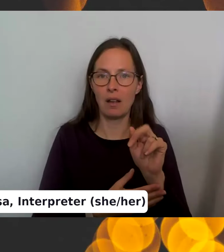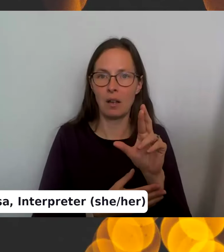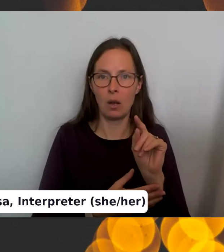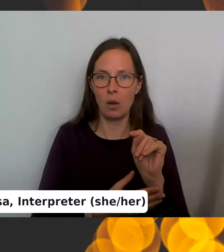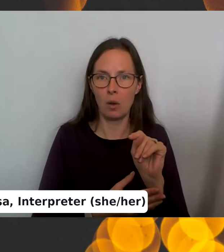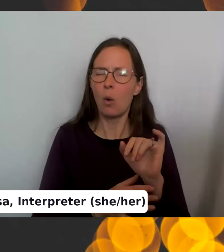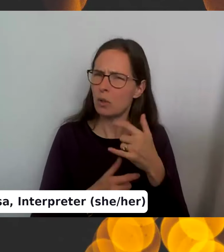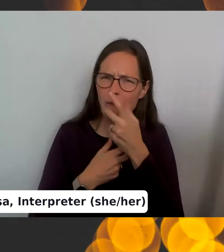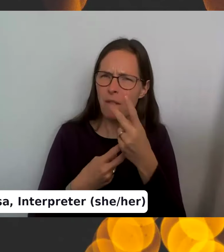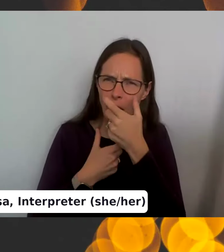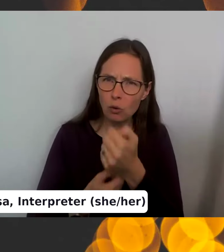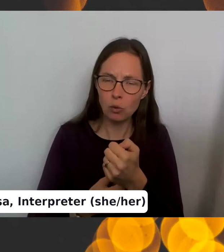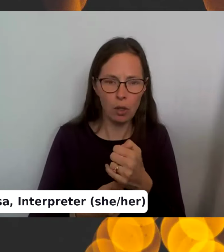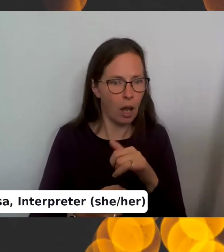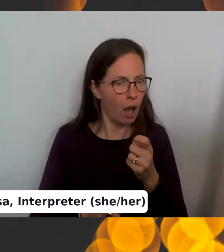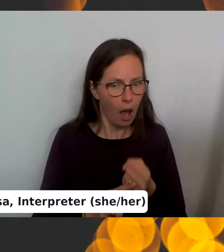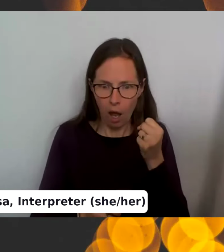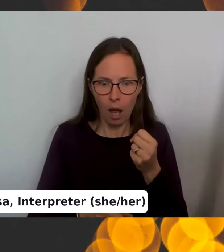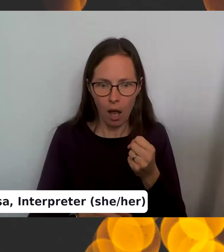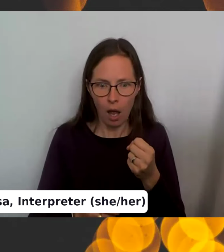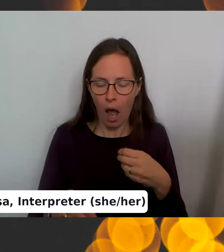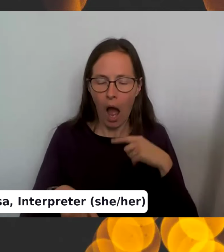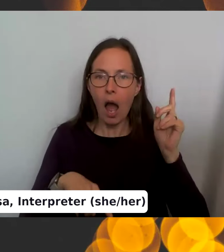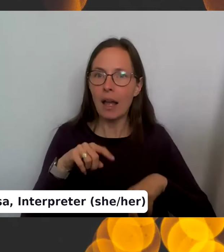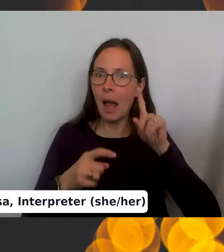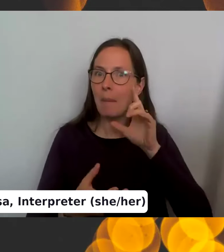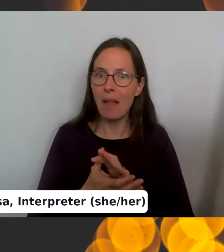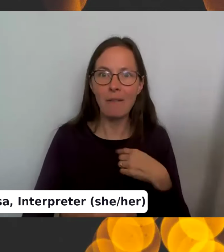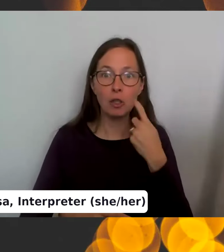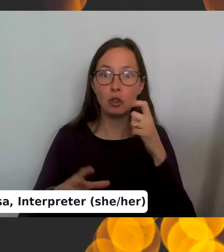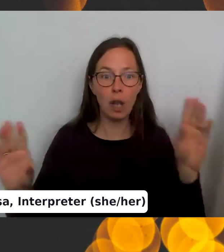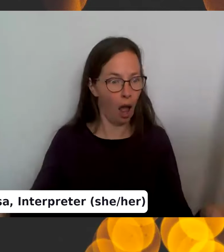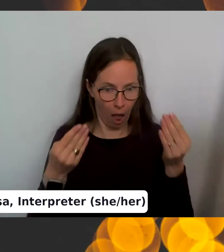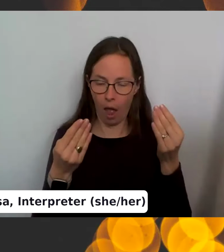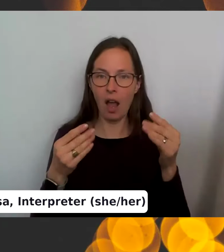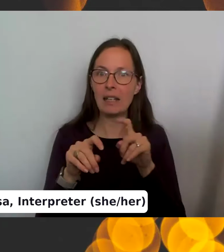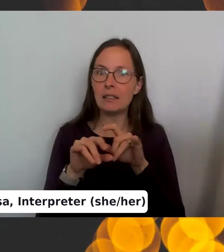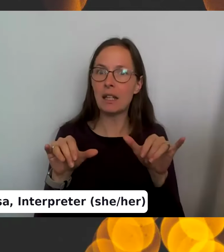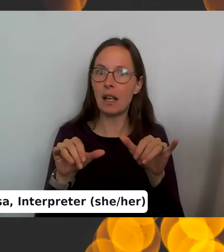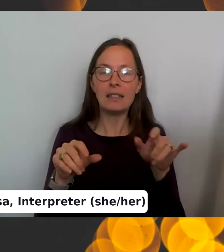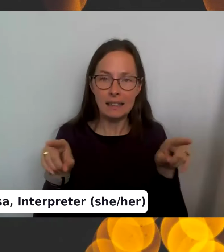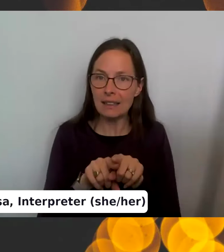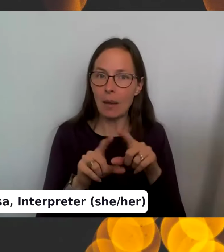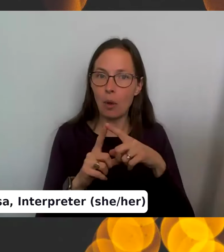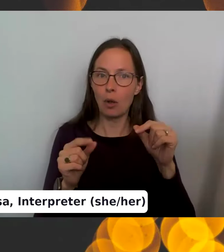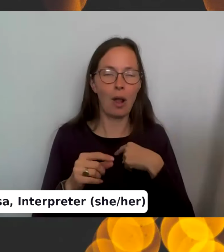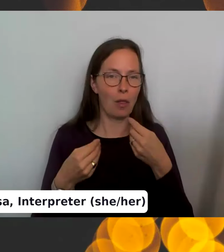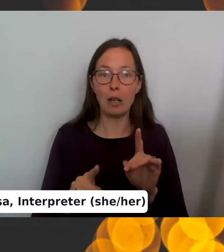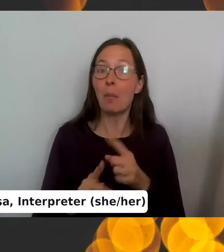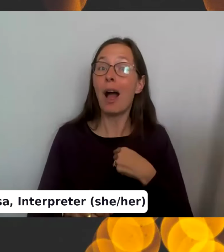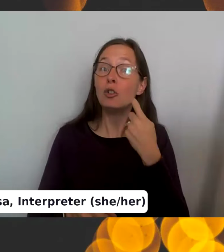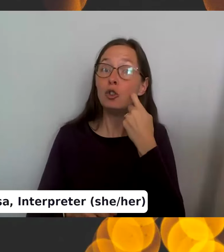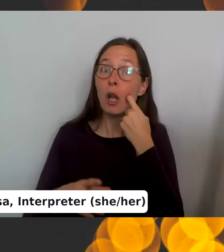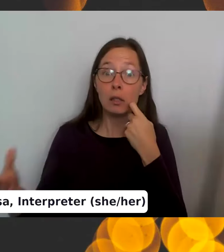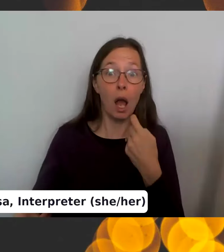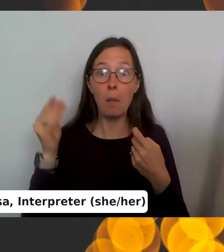believe I just pulled up the cards and it was the same one. When I did this, I lost it now, but when I just pulled